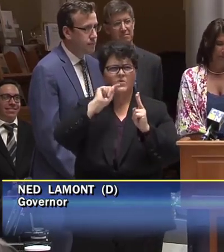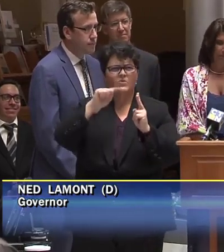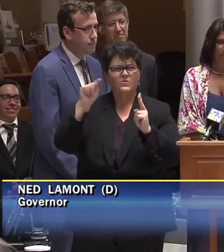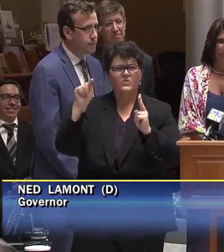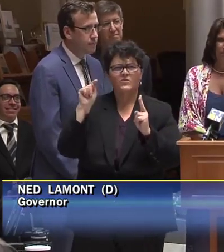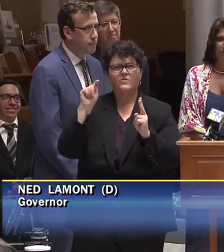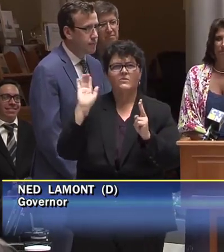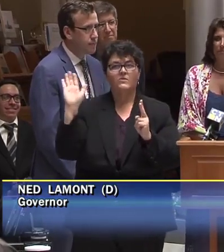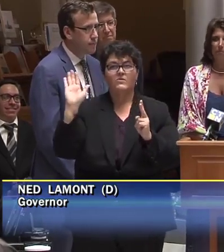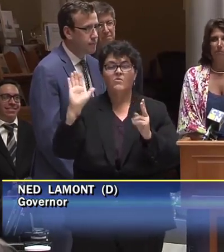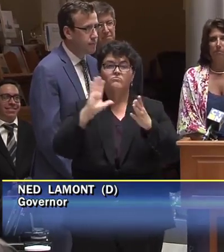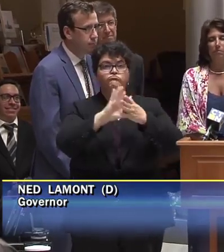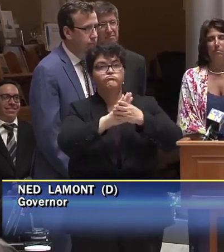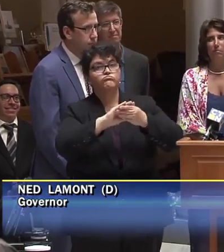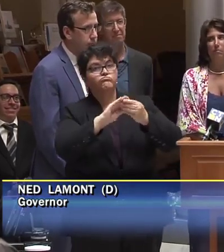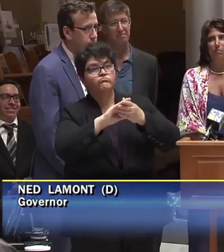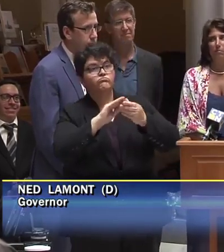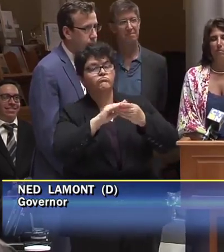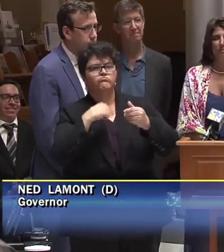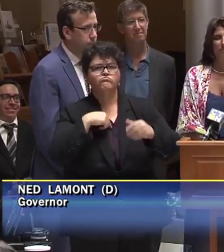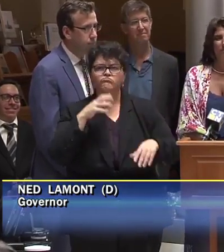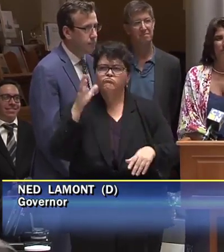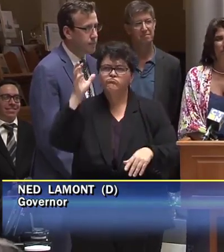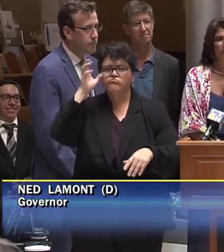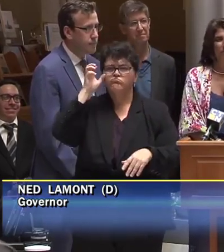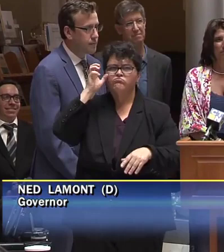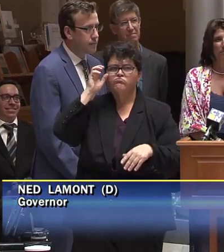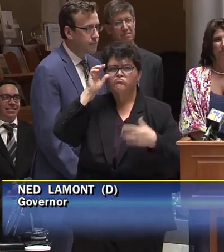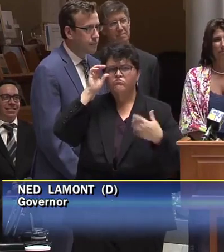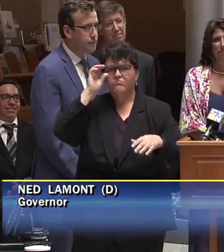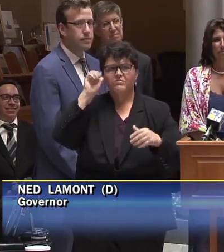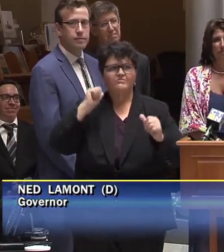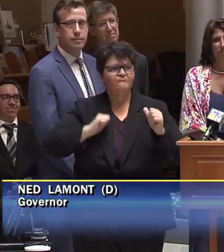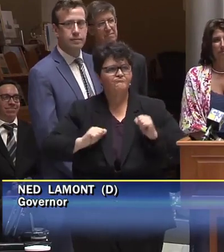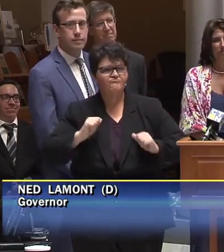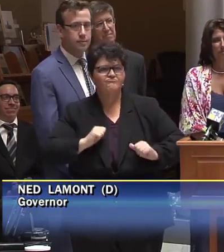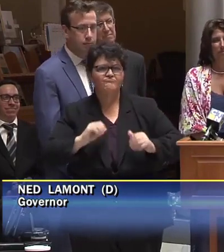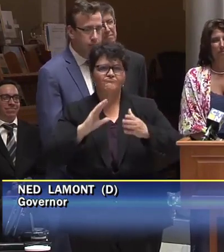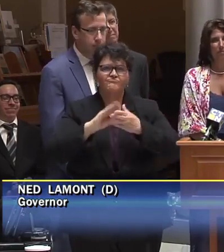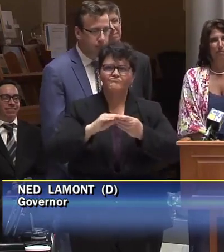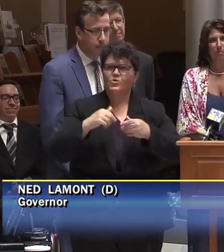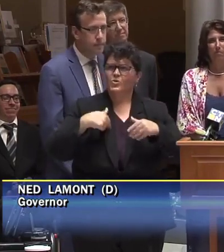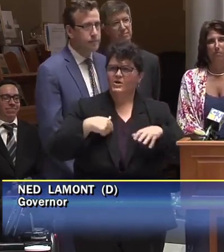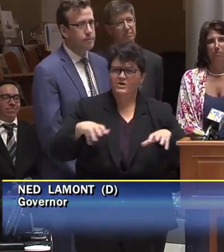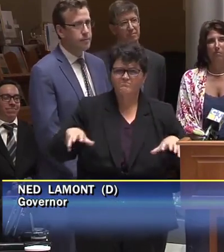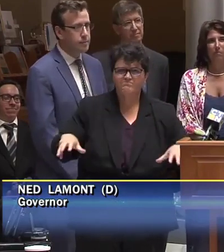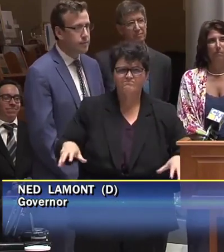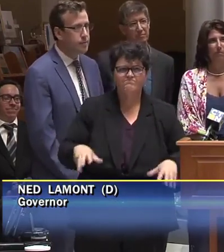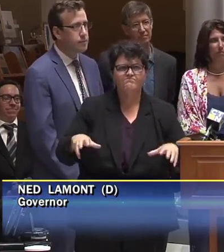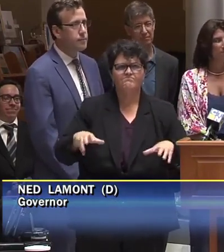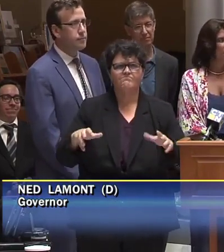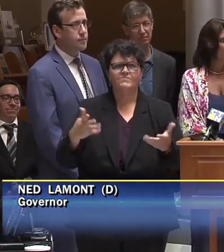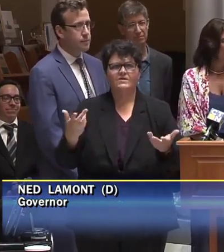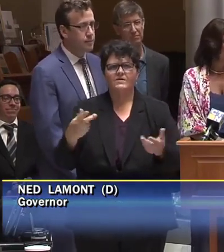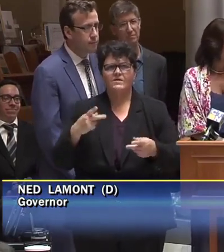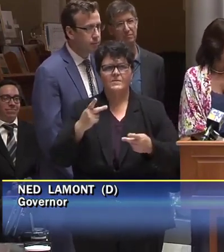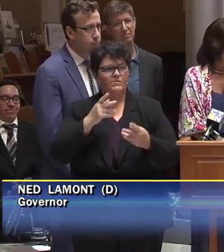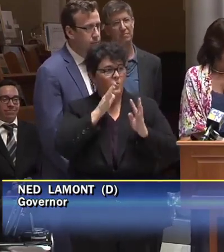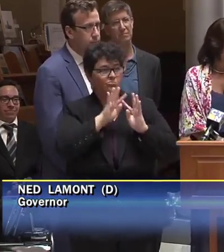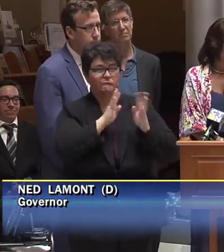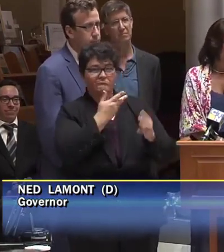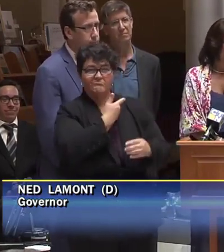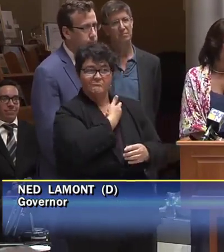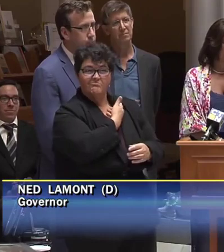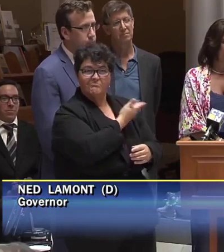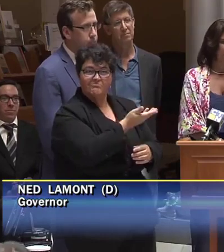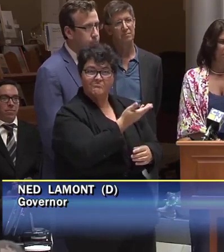We listened. We're acting. And we're acting because of the people standing behind me in terms of making life a little bit better for each and every one